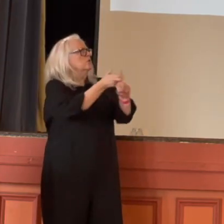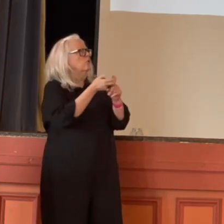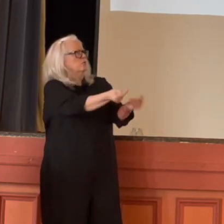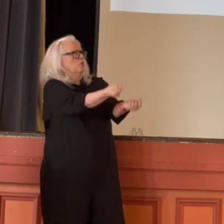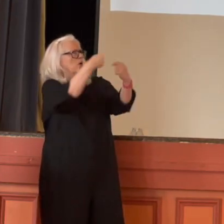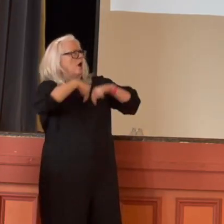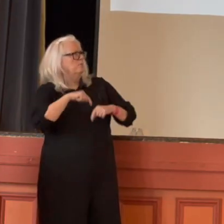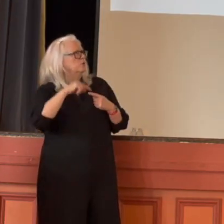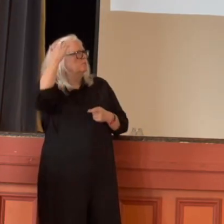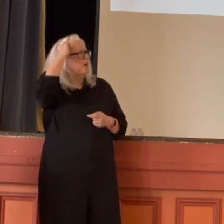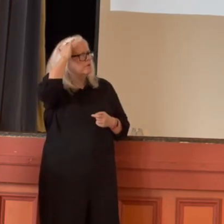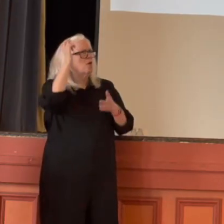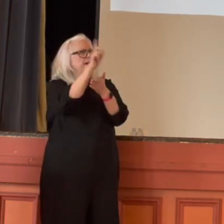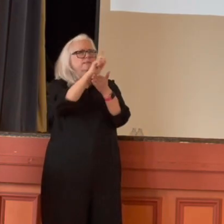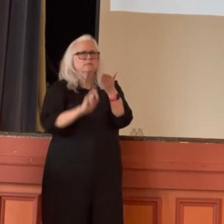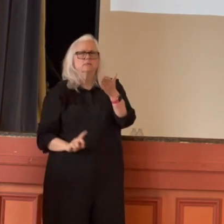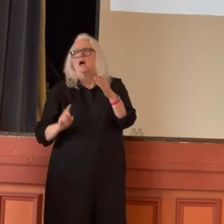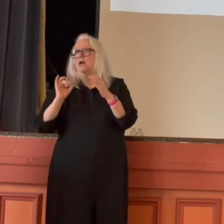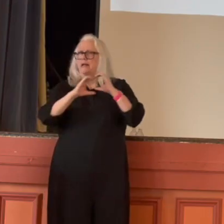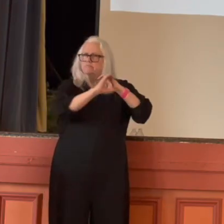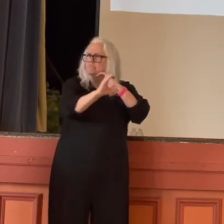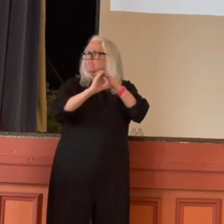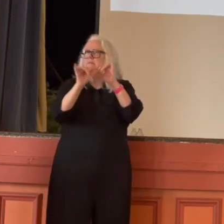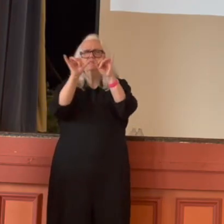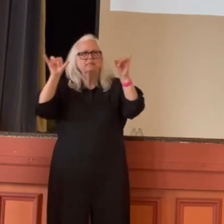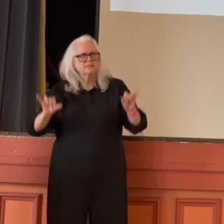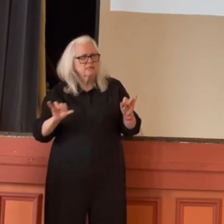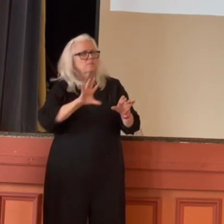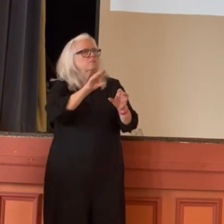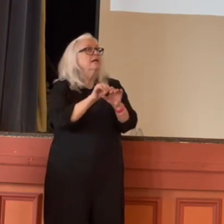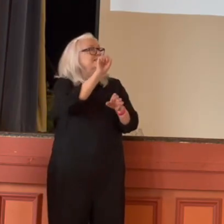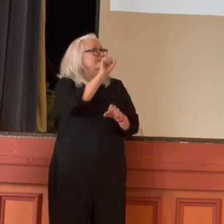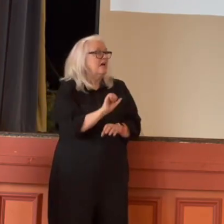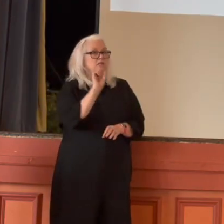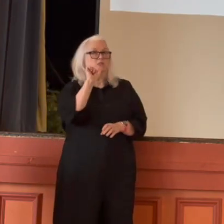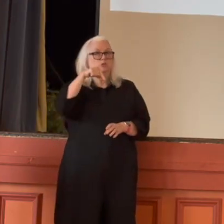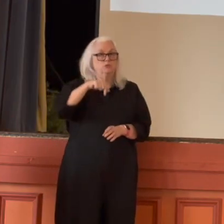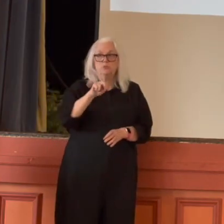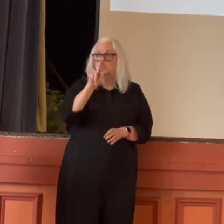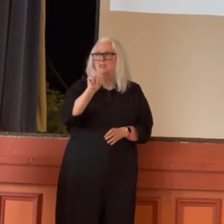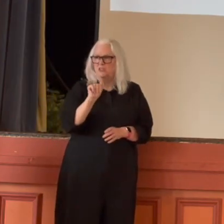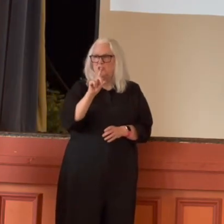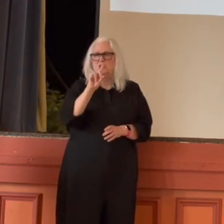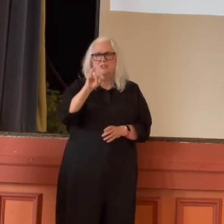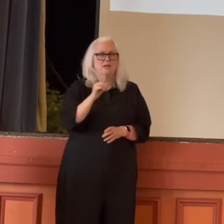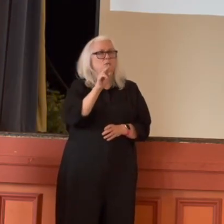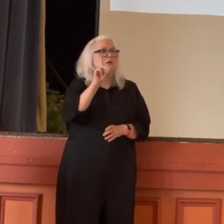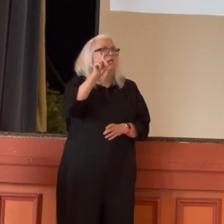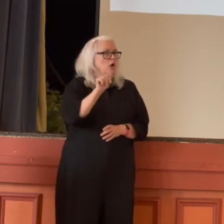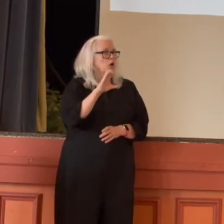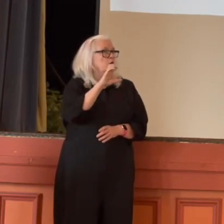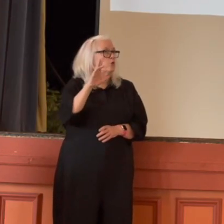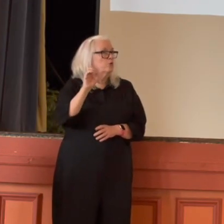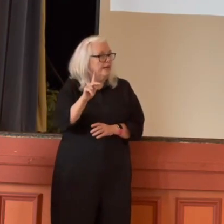sewer system in the city of Buffalo, south of Scajaquada Creek, north of the river. And